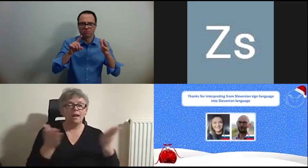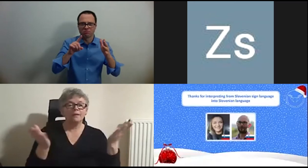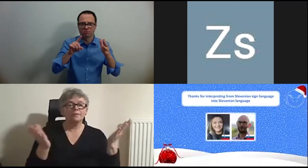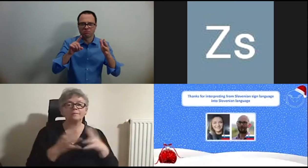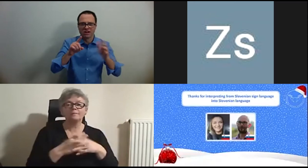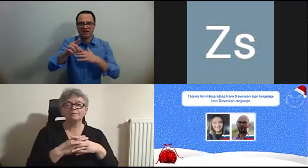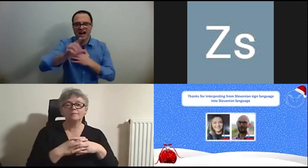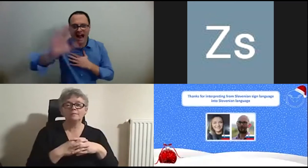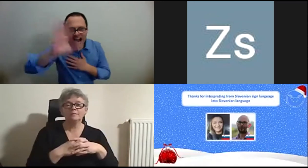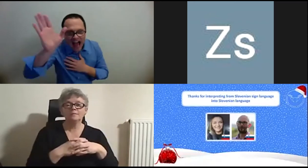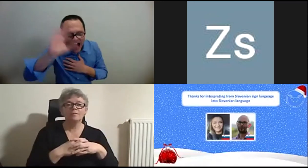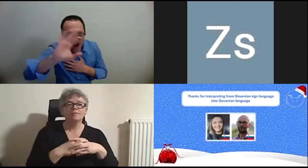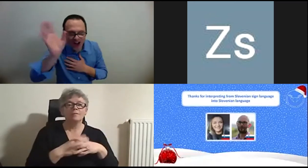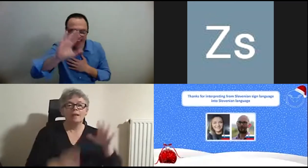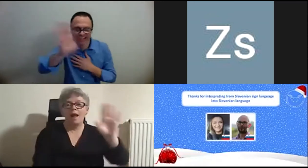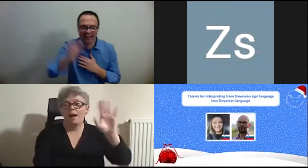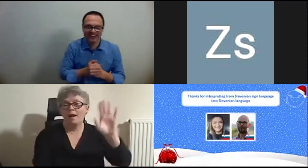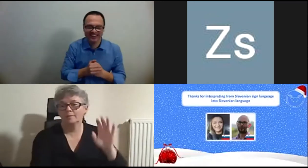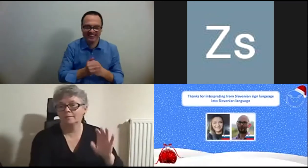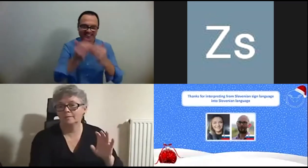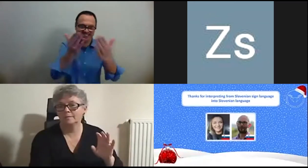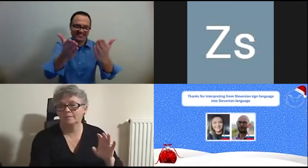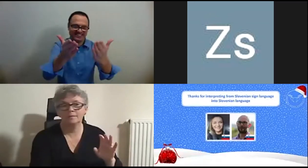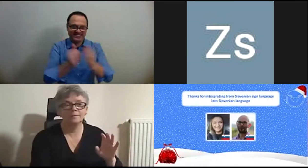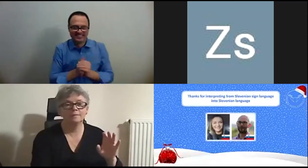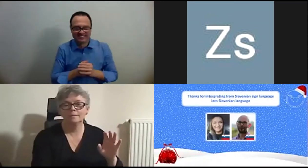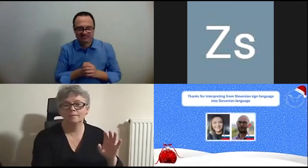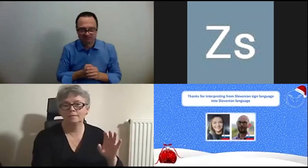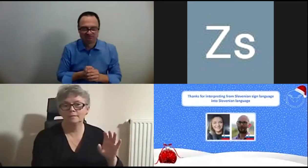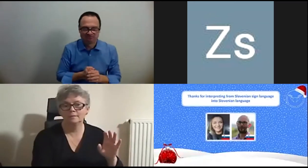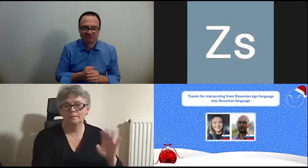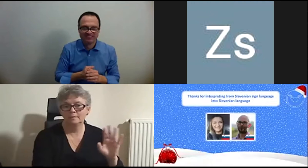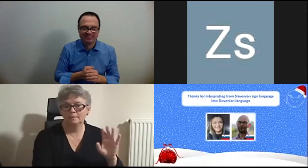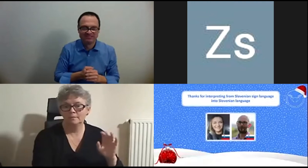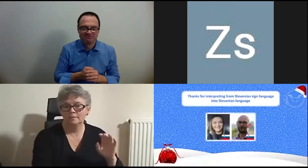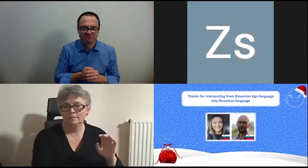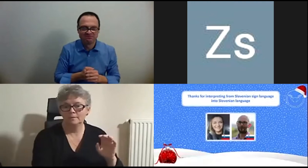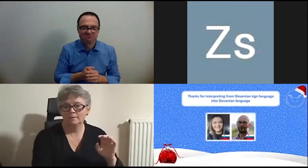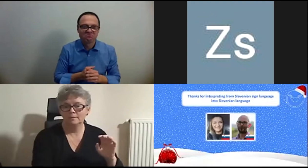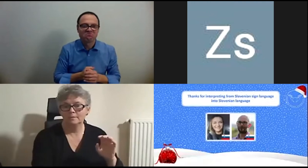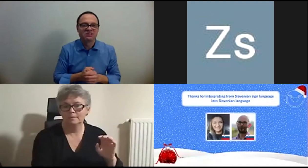I guess they cannot find me, but okay. Hey.